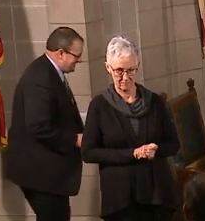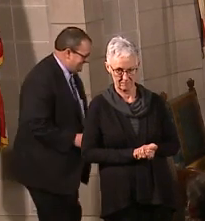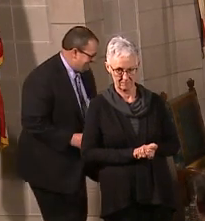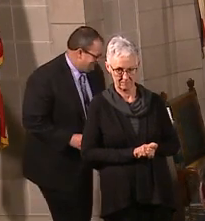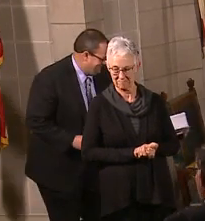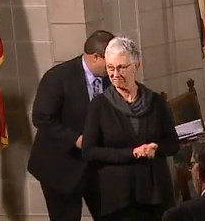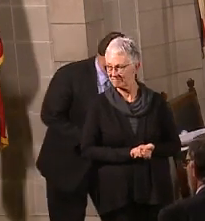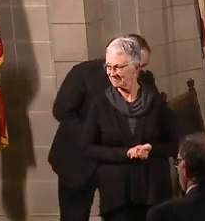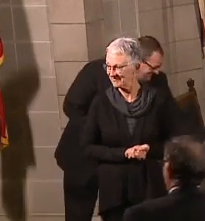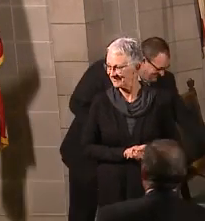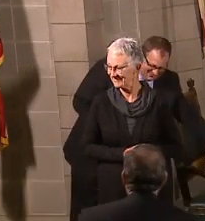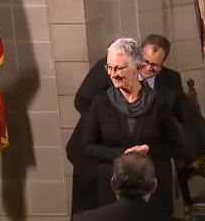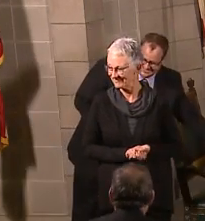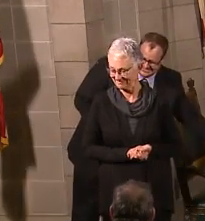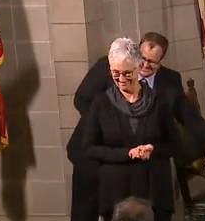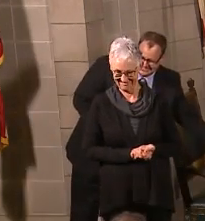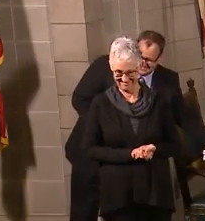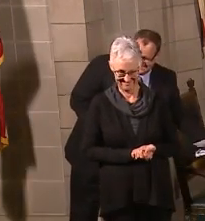sorry.